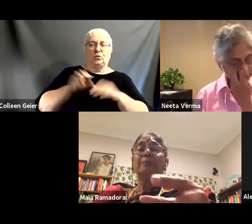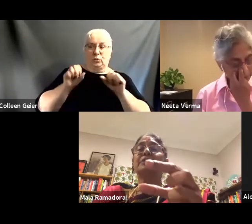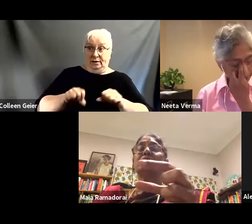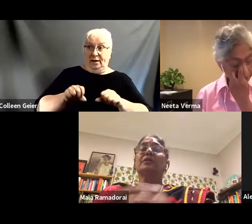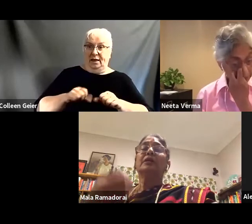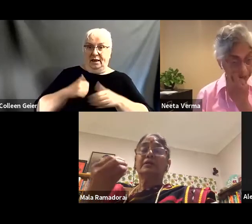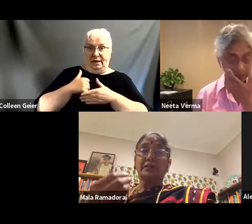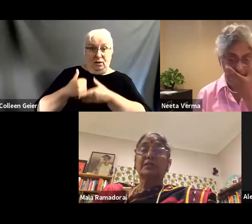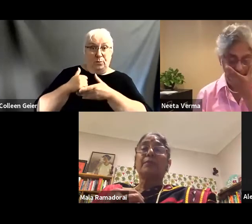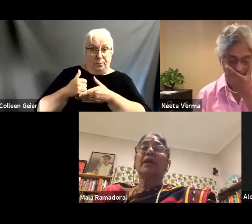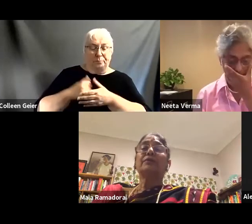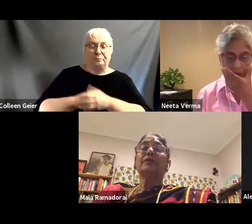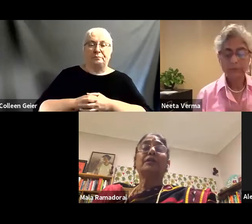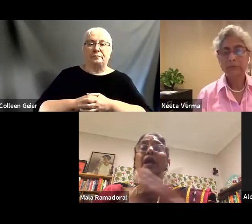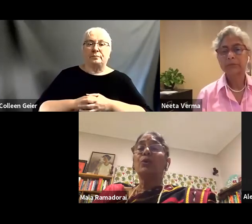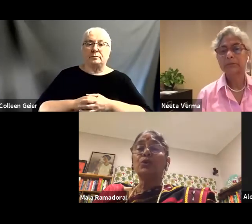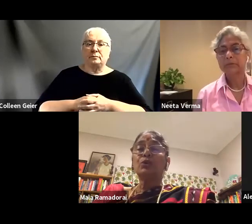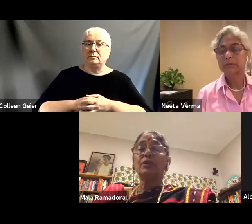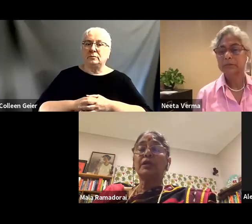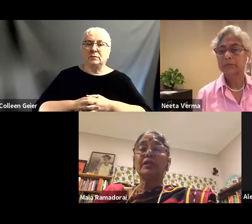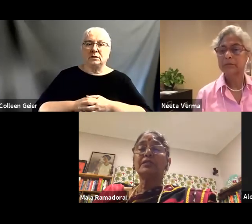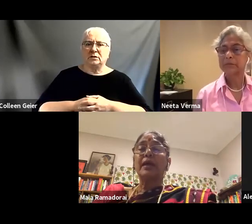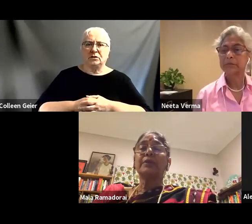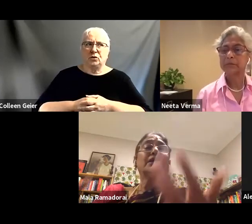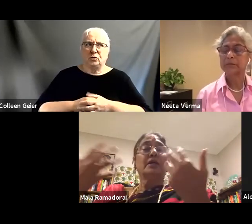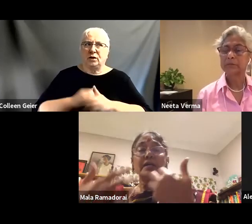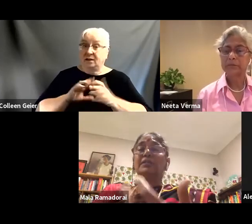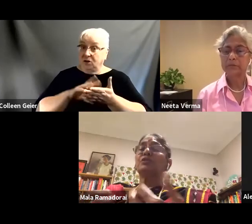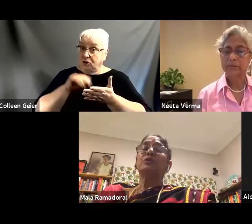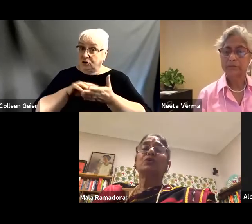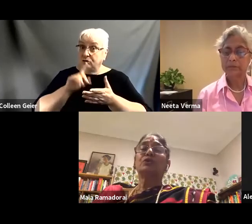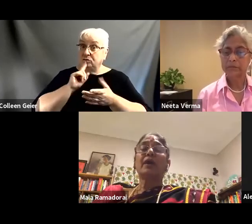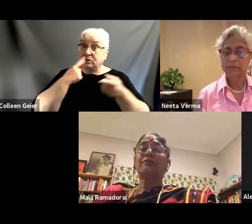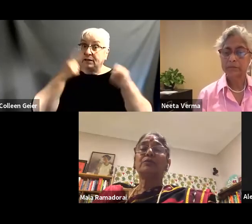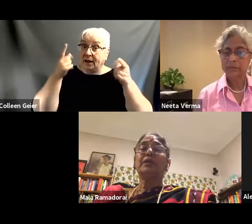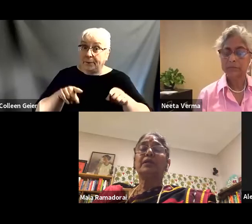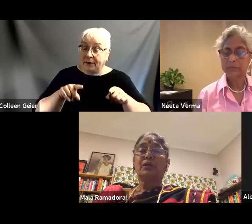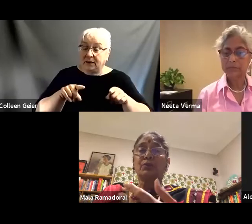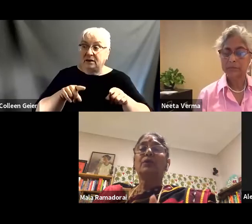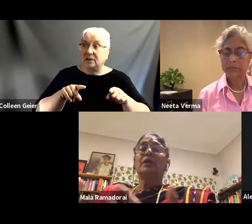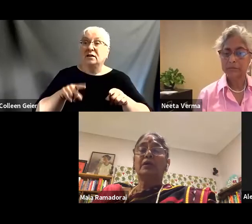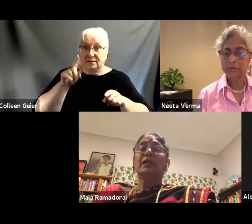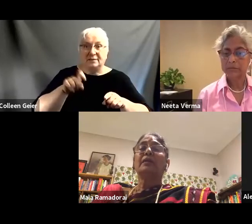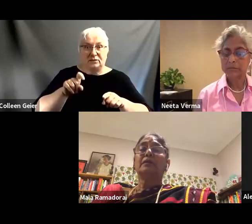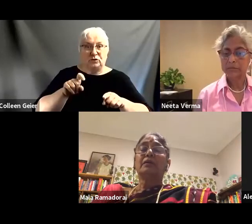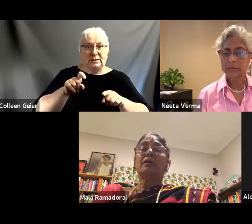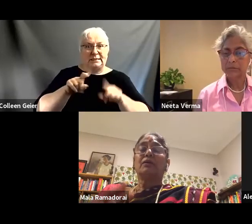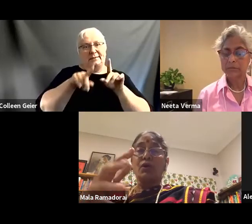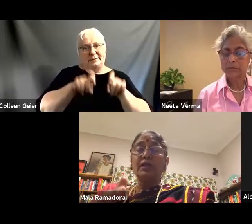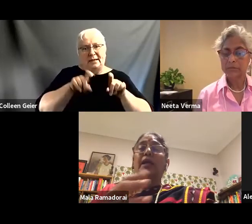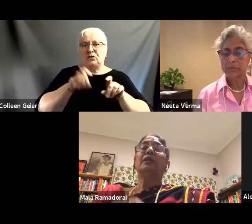learning happens, there is some kind of learning. How do you know learning has happened? Assessments also have to be,